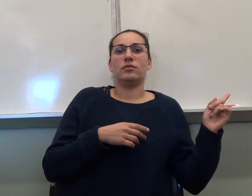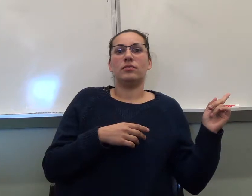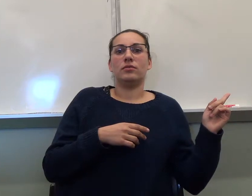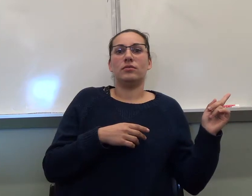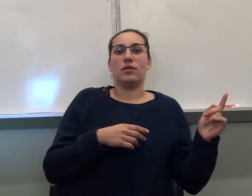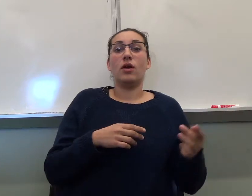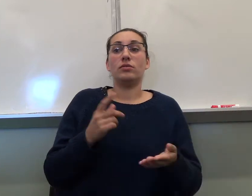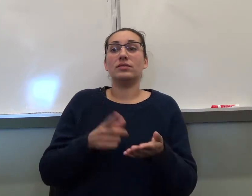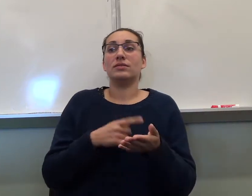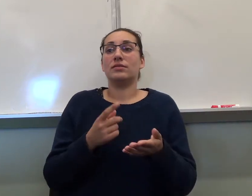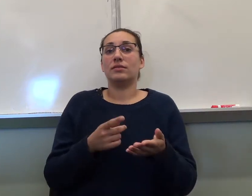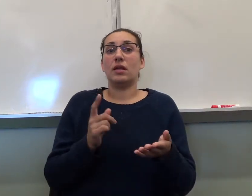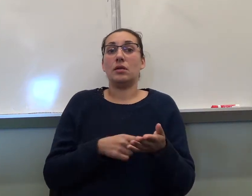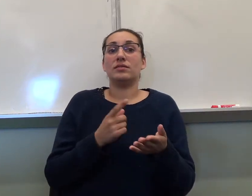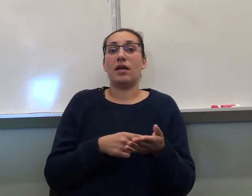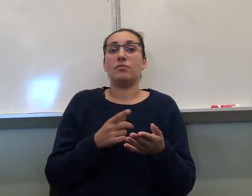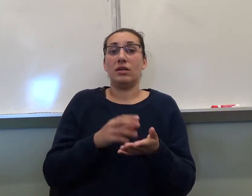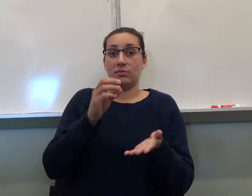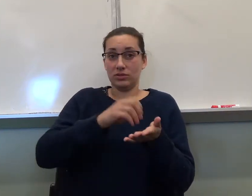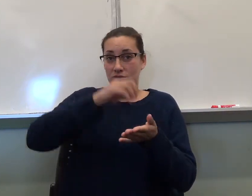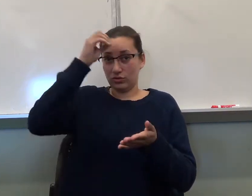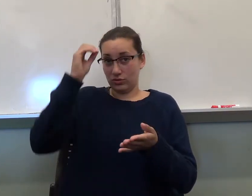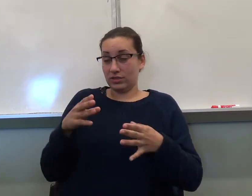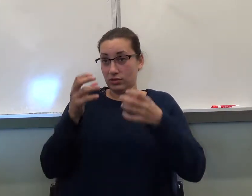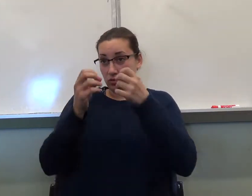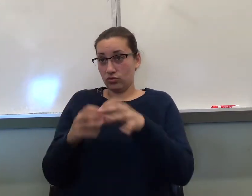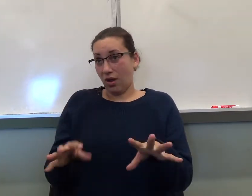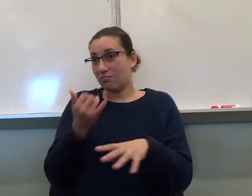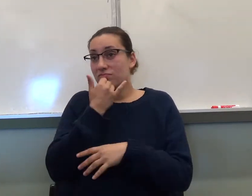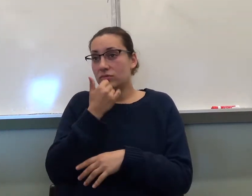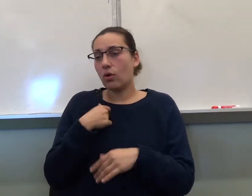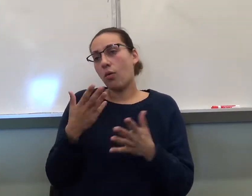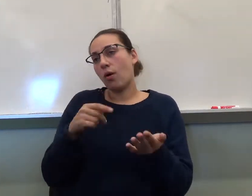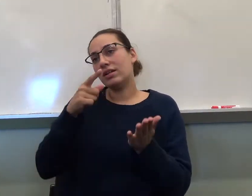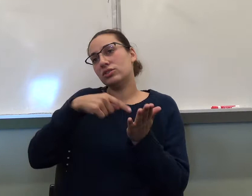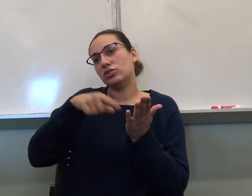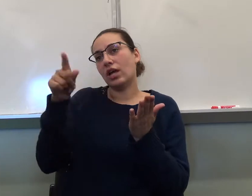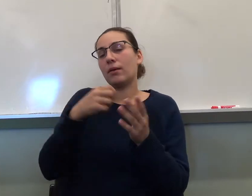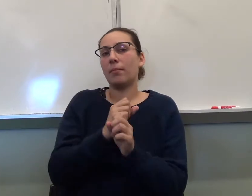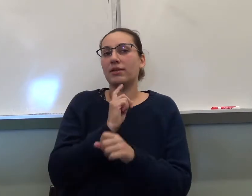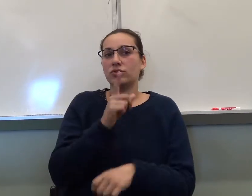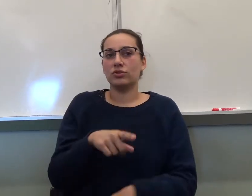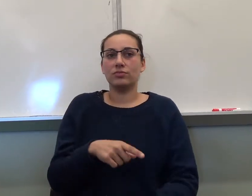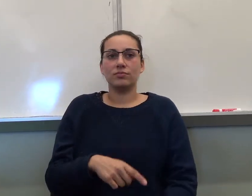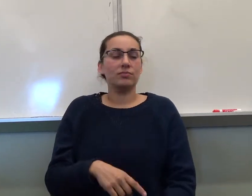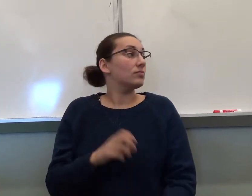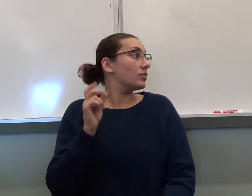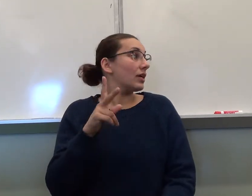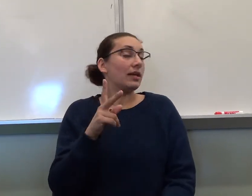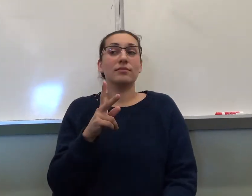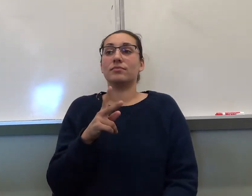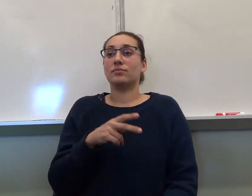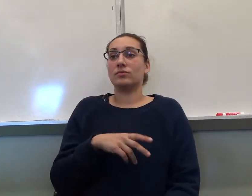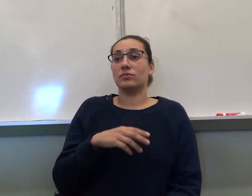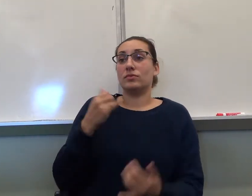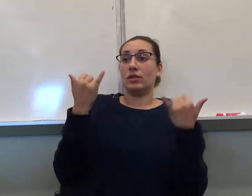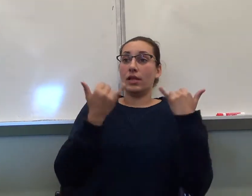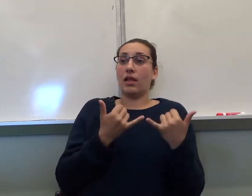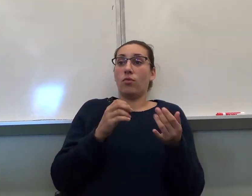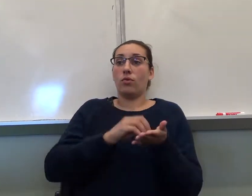dropped by mistake and stuff like that. So I just like to check. Okay, we're in 7.2.